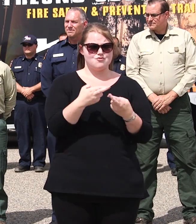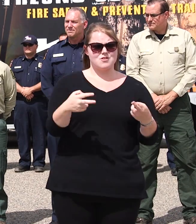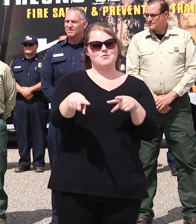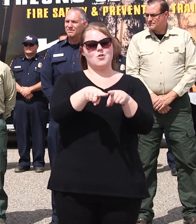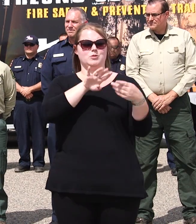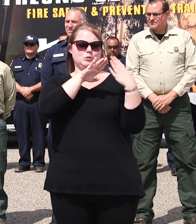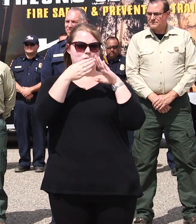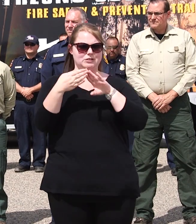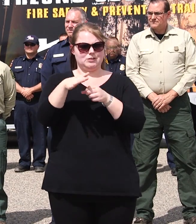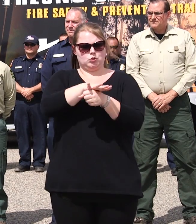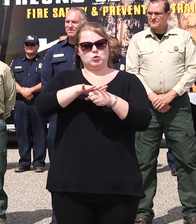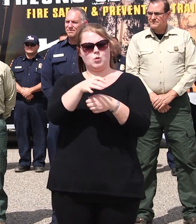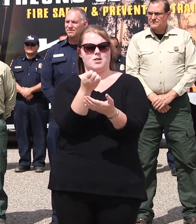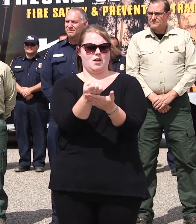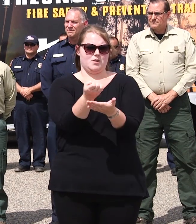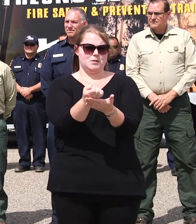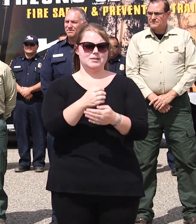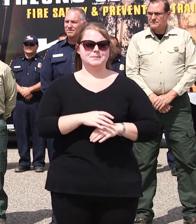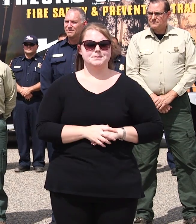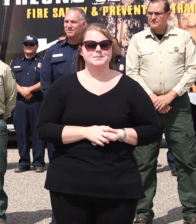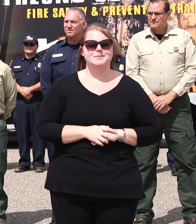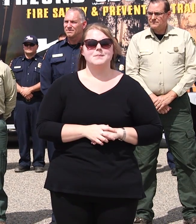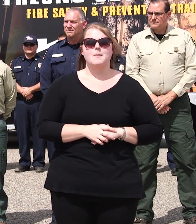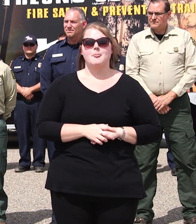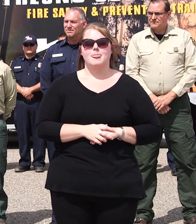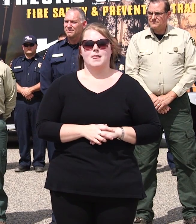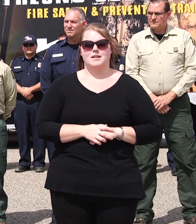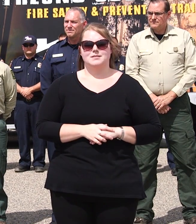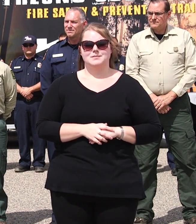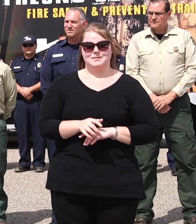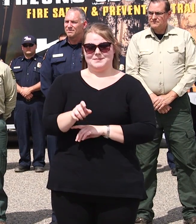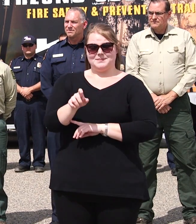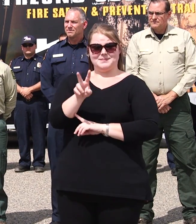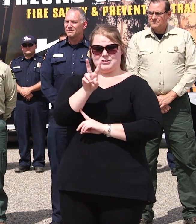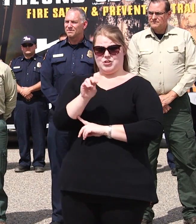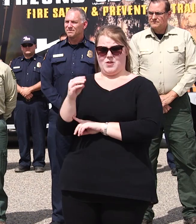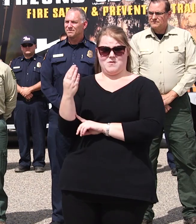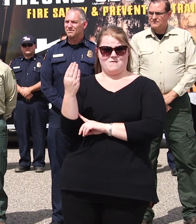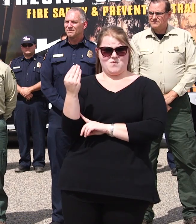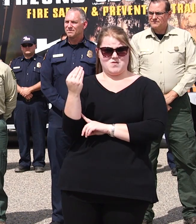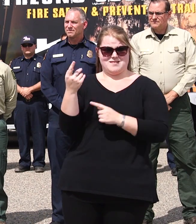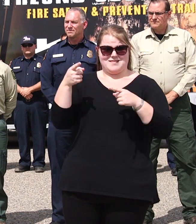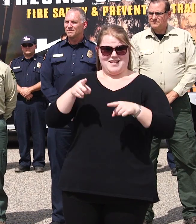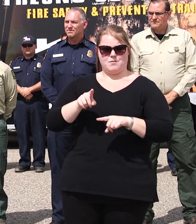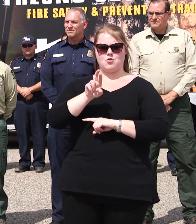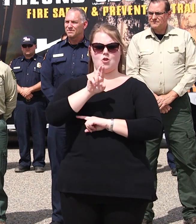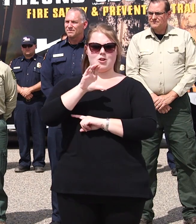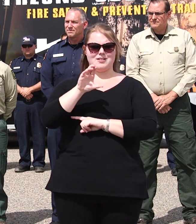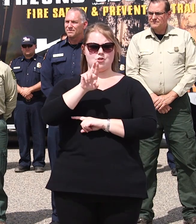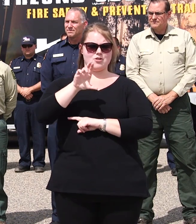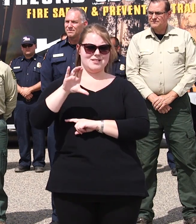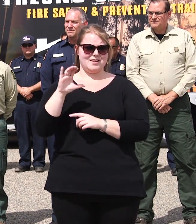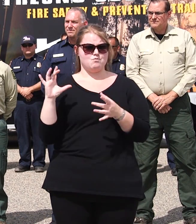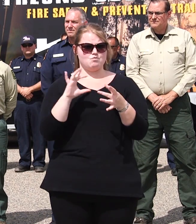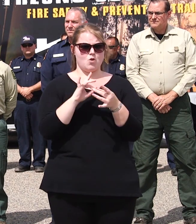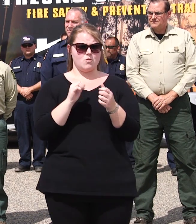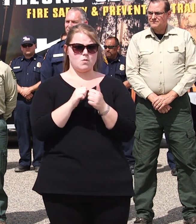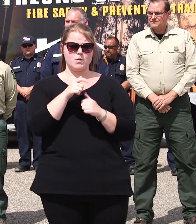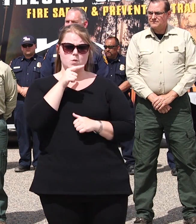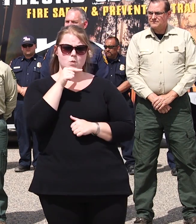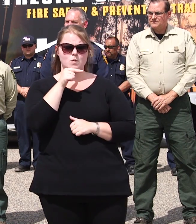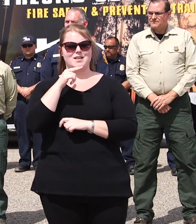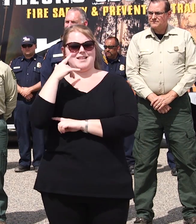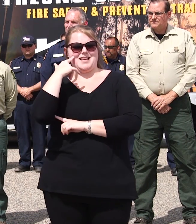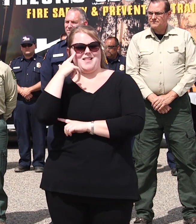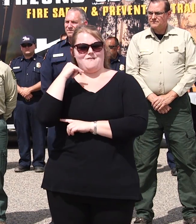local economies. In response to this need, in 2014, RCRC partnered with the Association of California